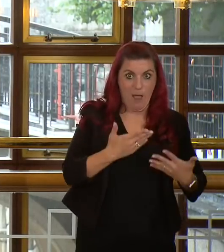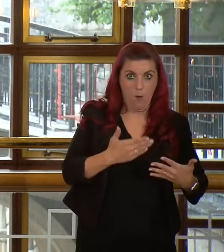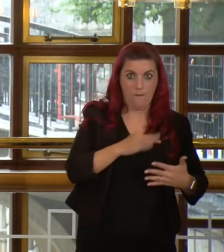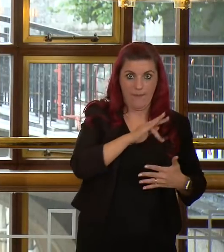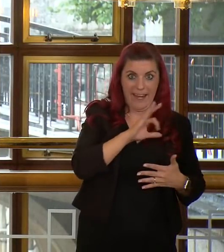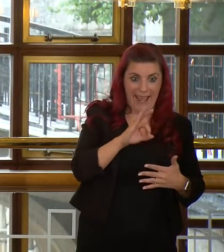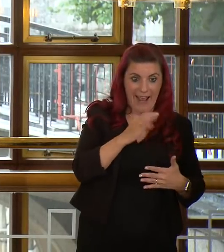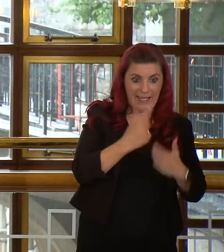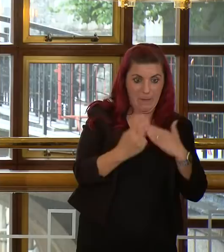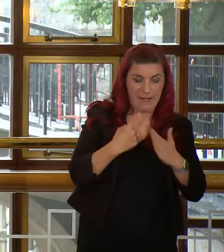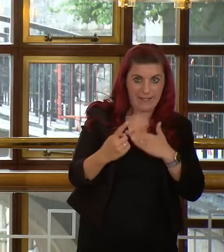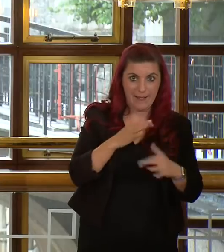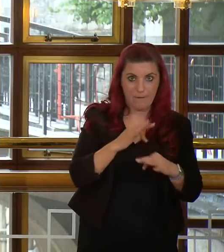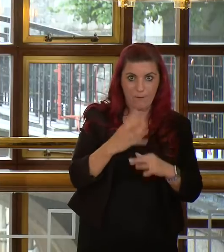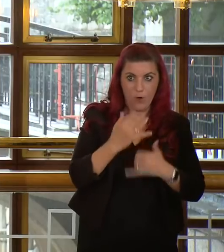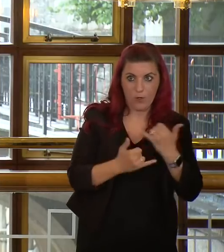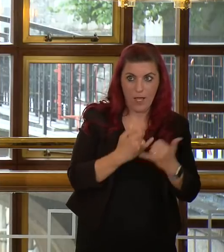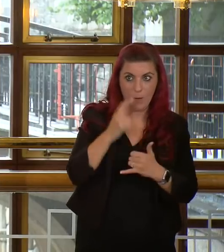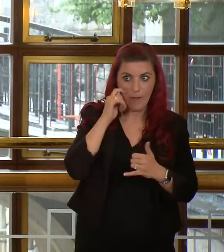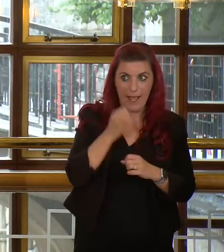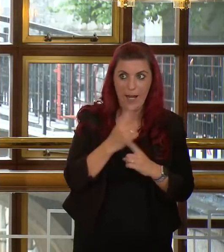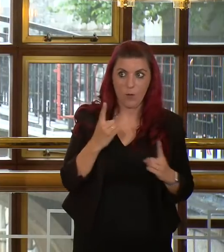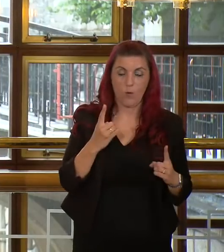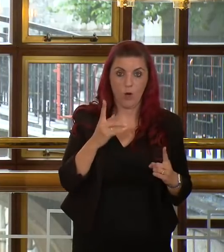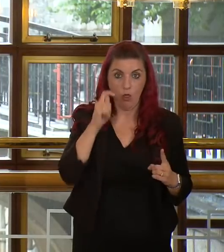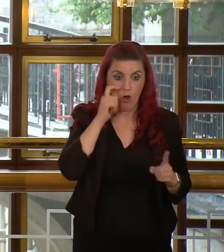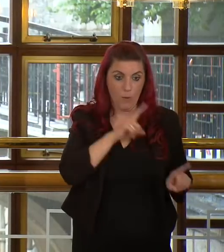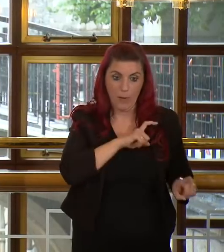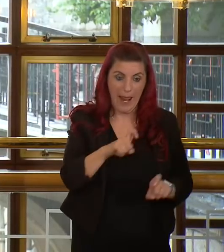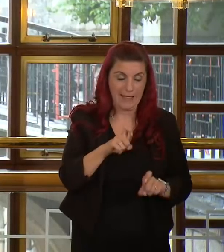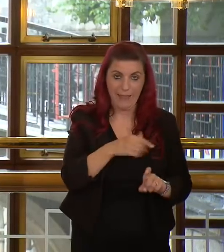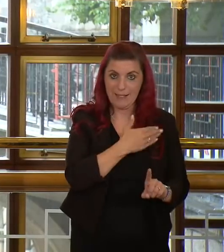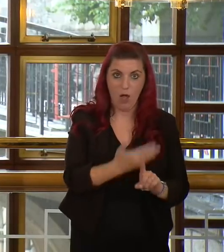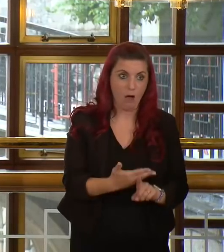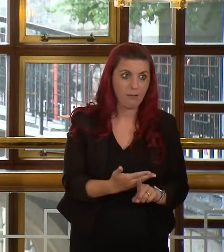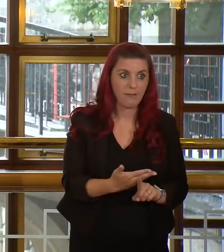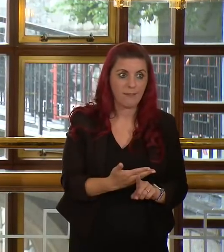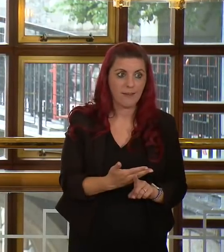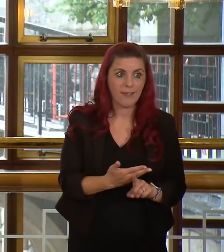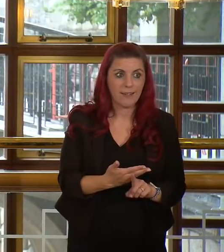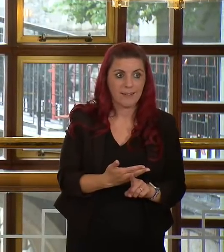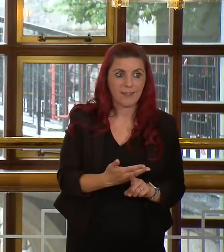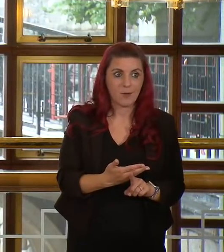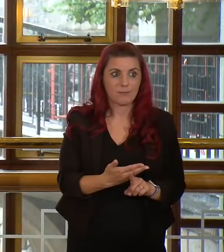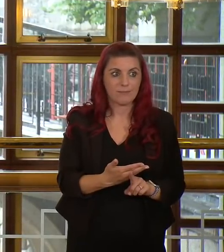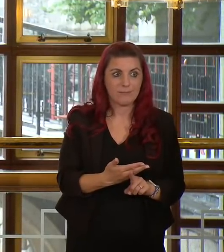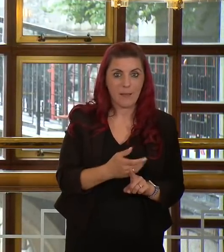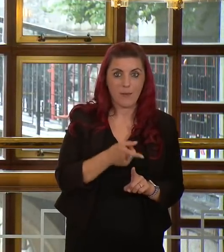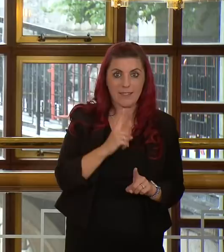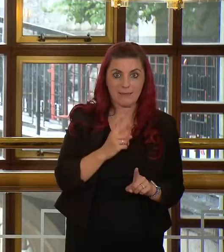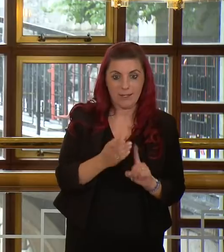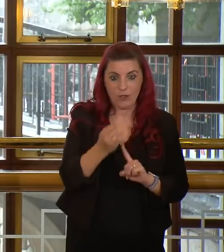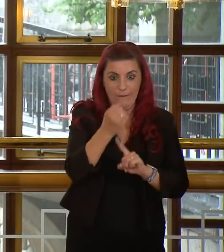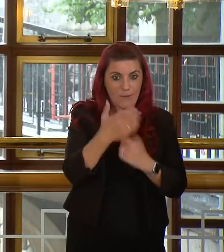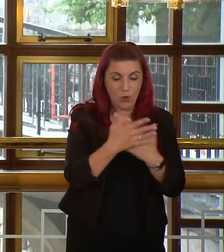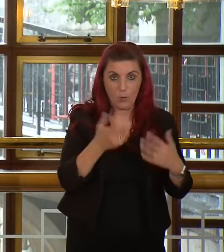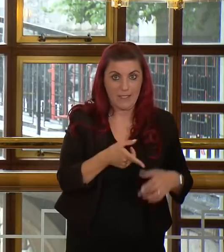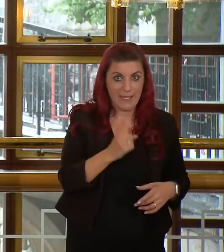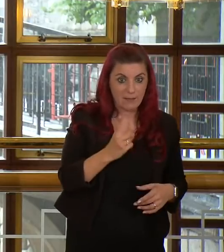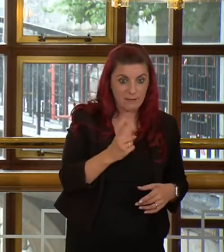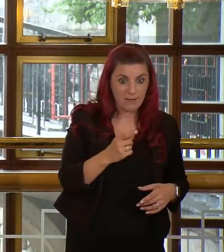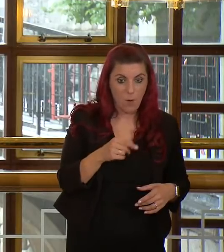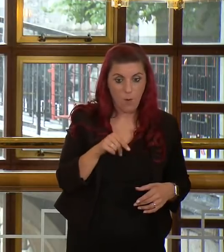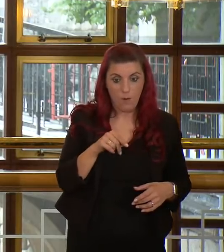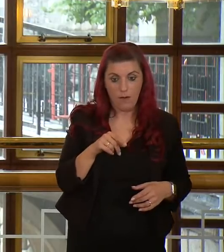a single person in this room, and I certainly wasn't one of them, who thought it would last that long and that we'd get as much done as we did. This time